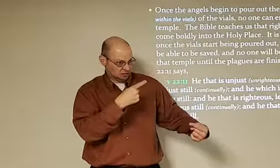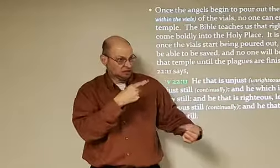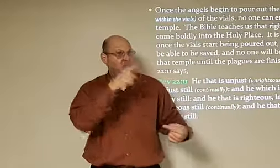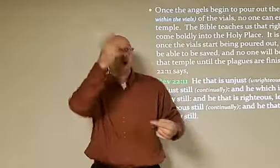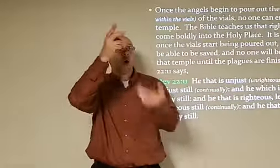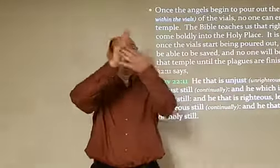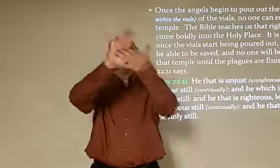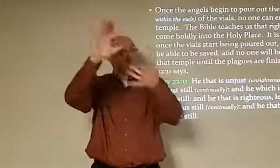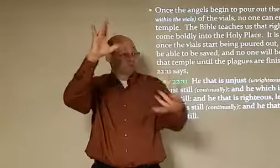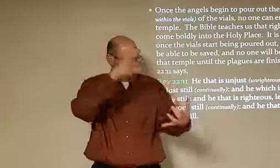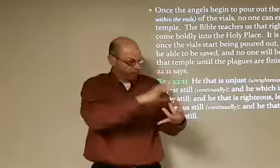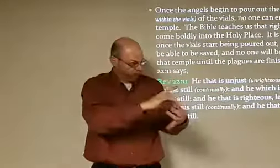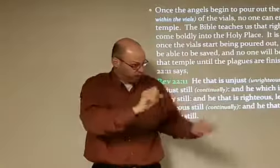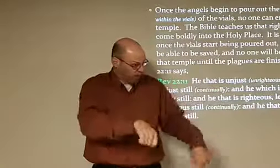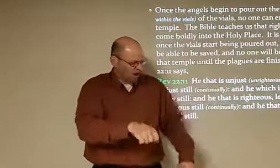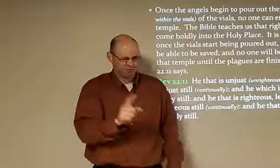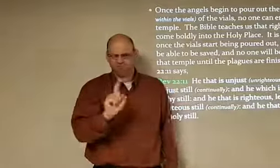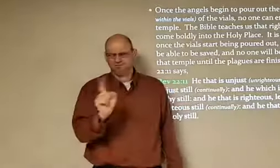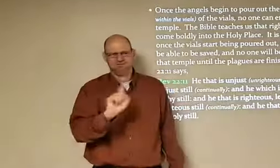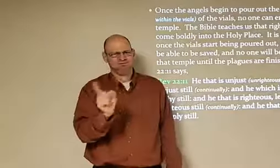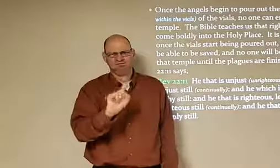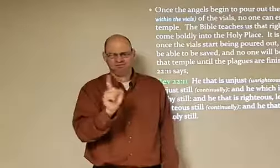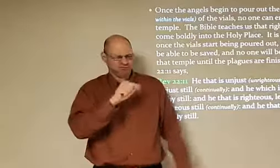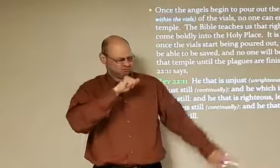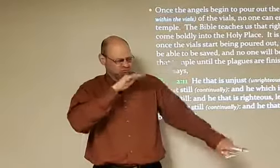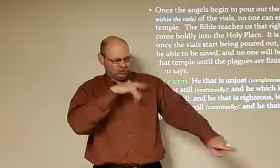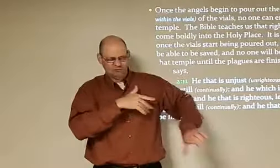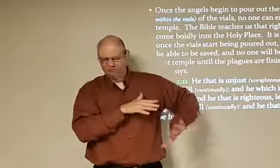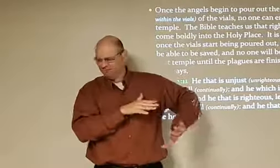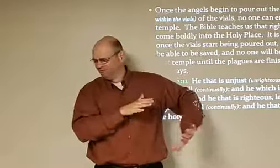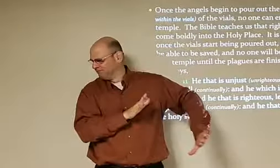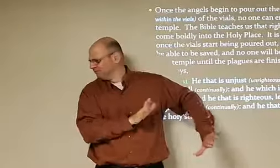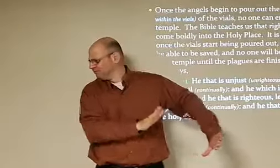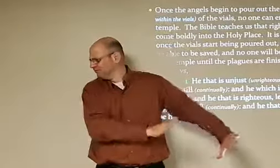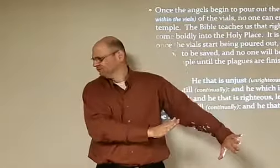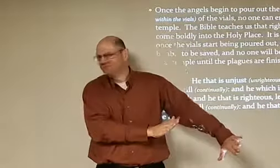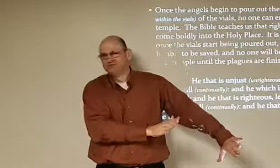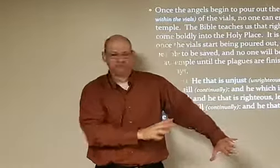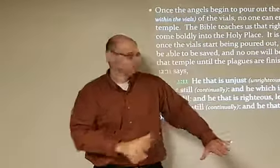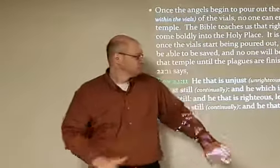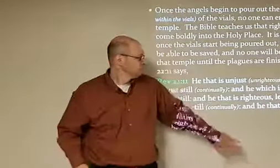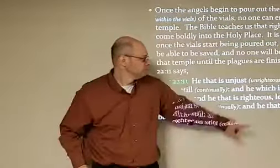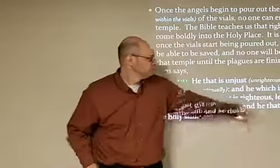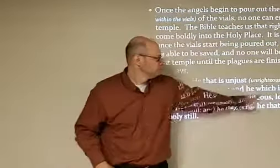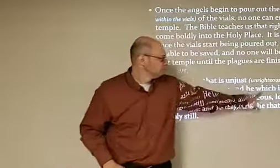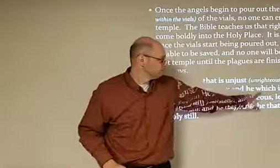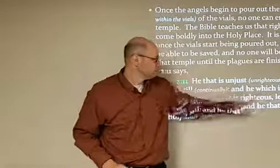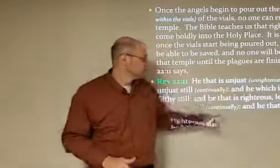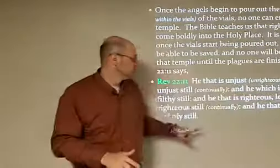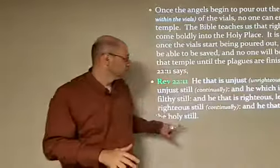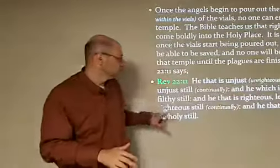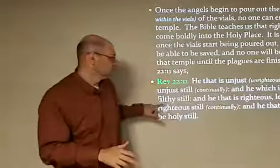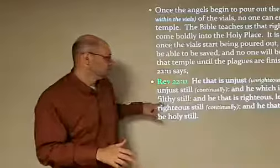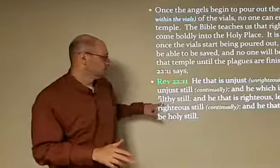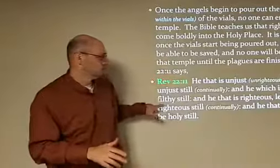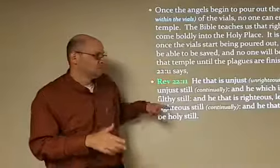full of sin, unholy. They can't touch the holiness. No. It says, let them be